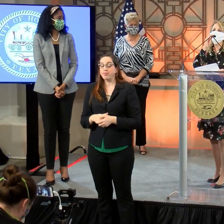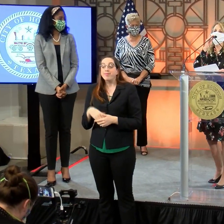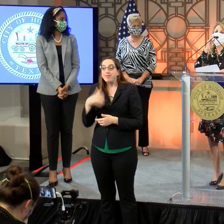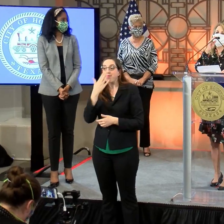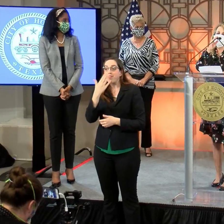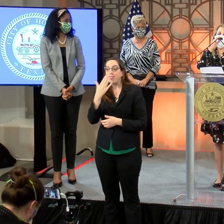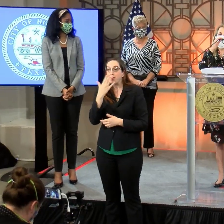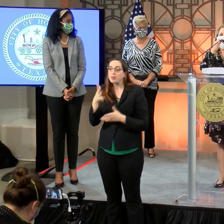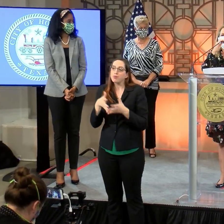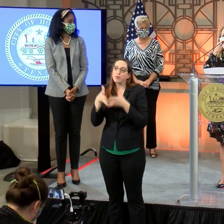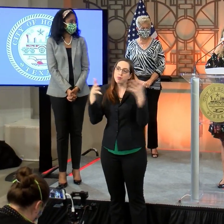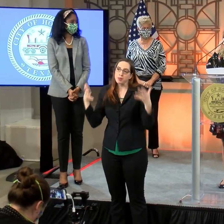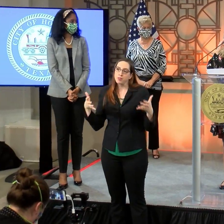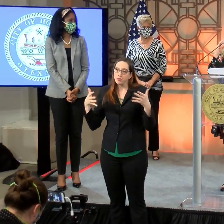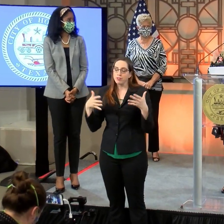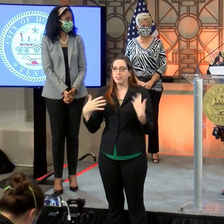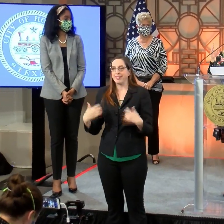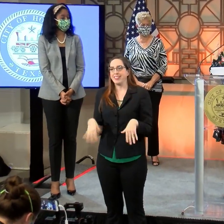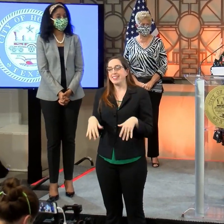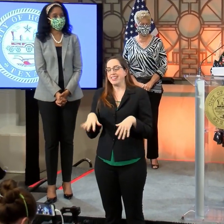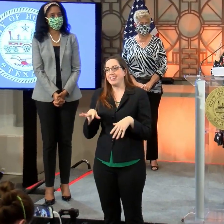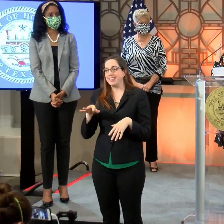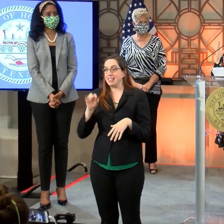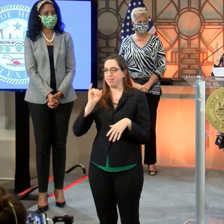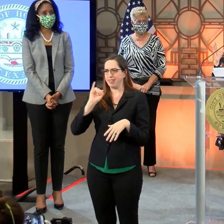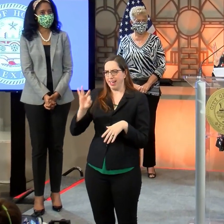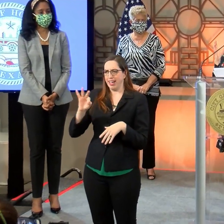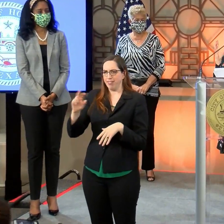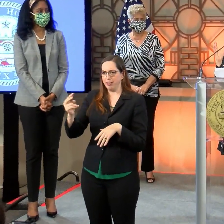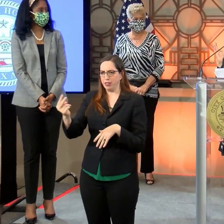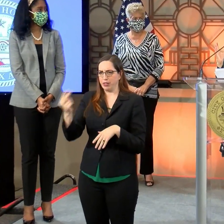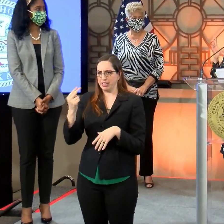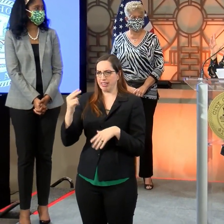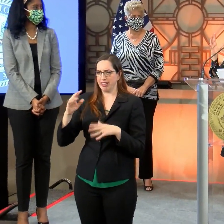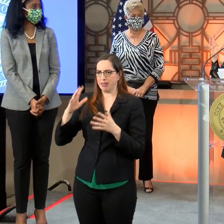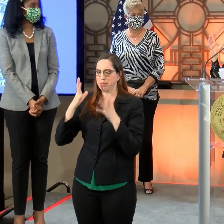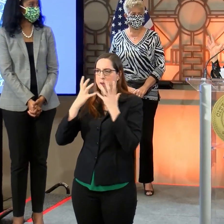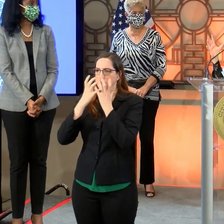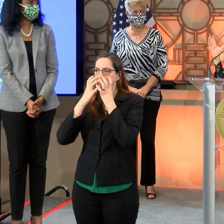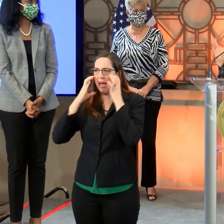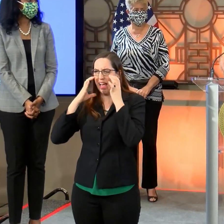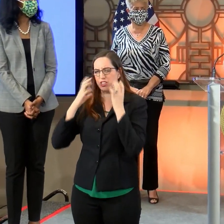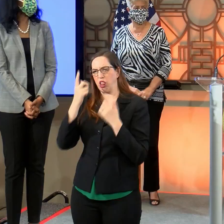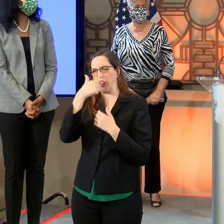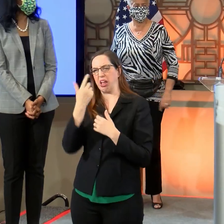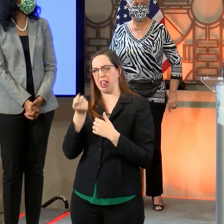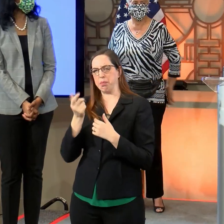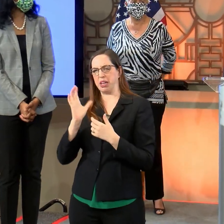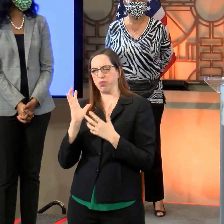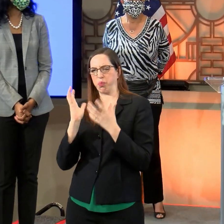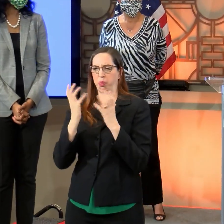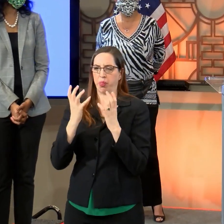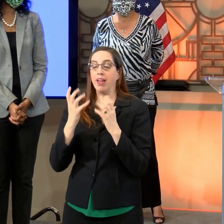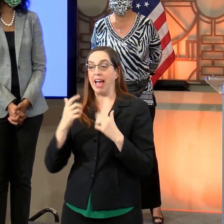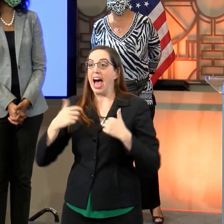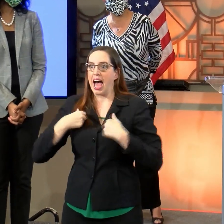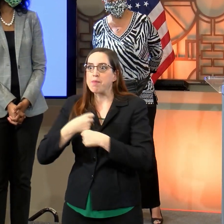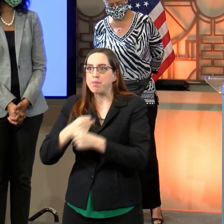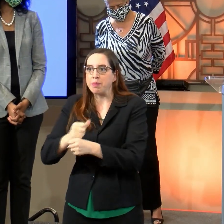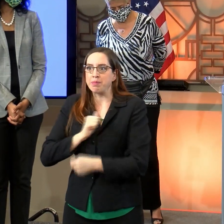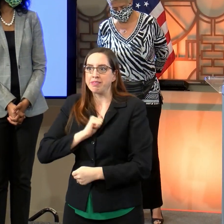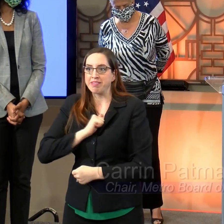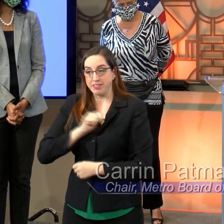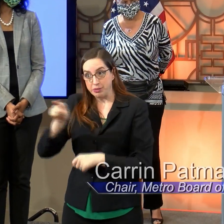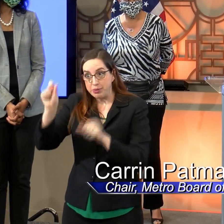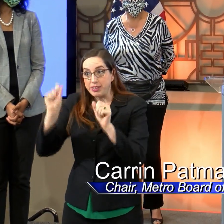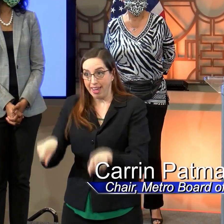Thank you all so very much. And if you're looking at this clumsy mask, I made it. And you too can make one